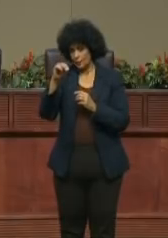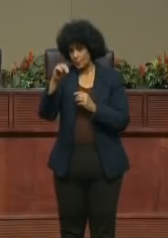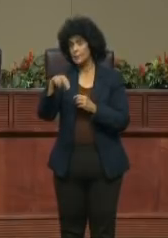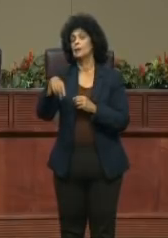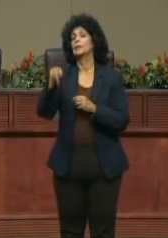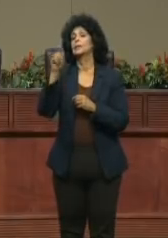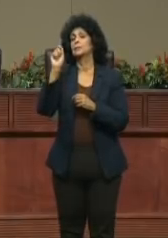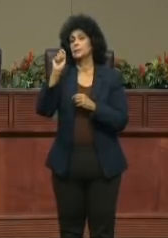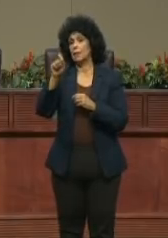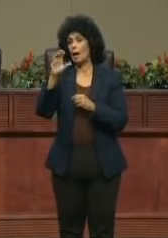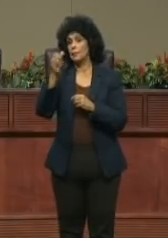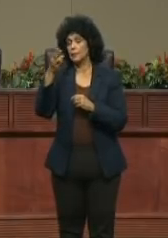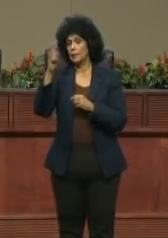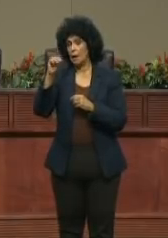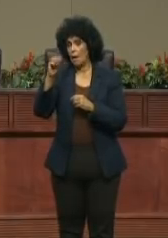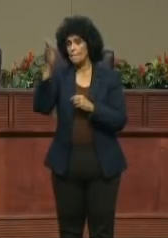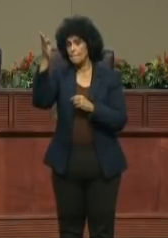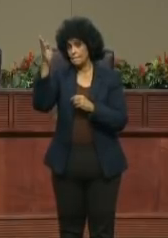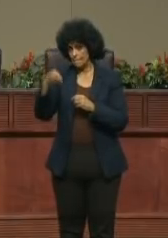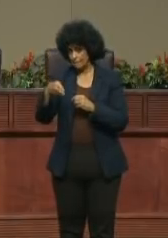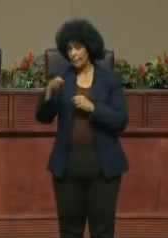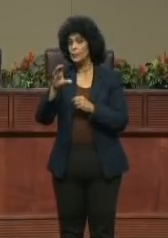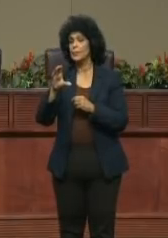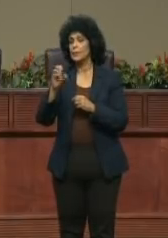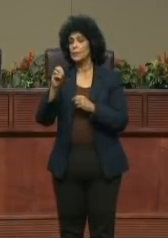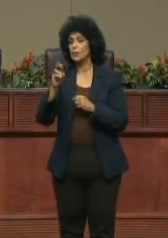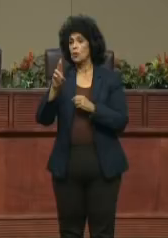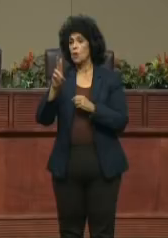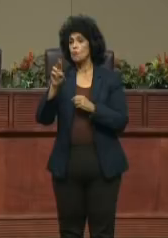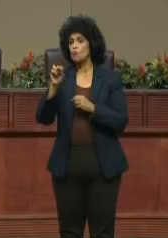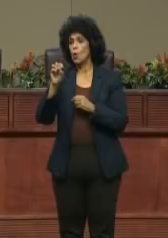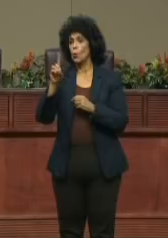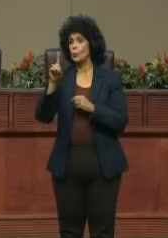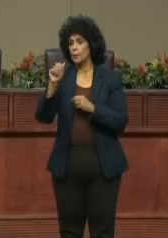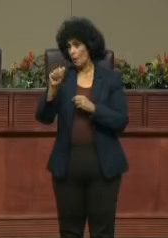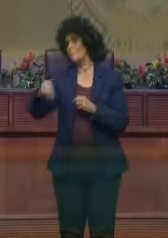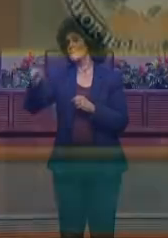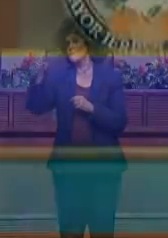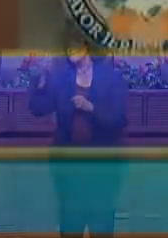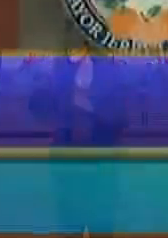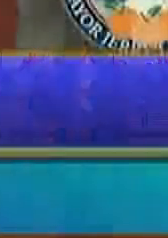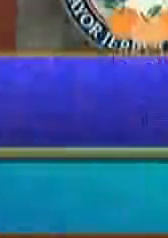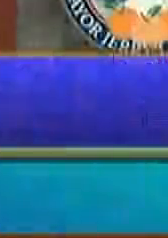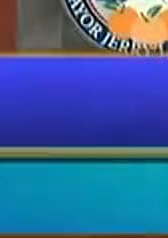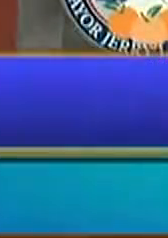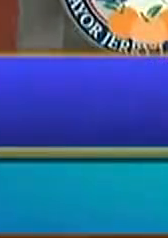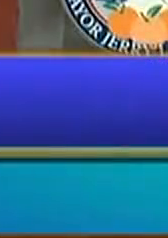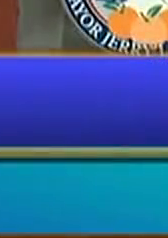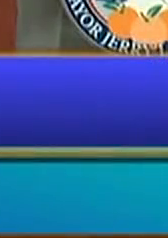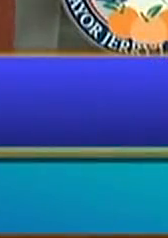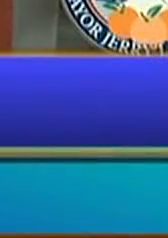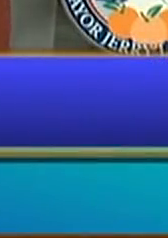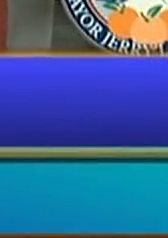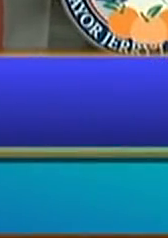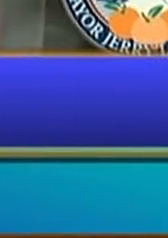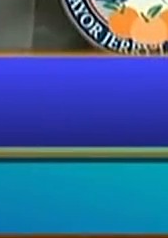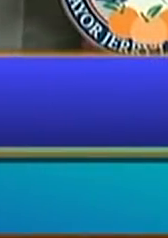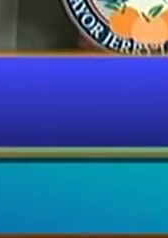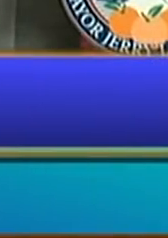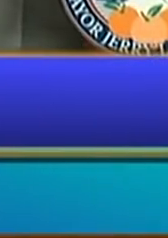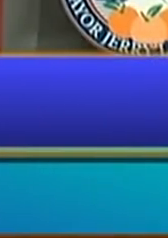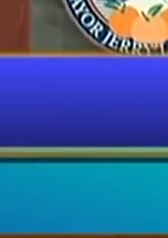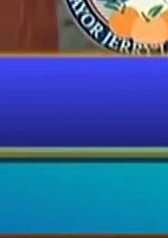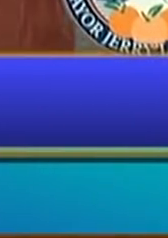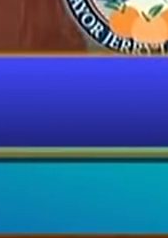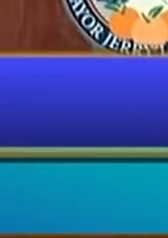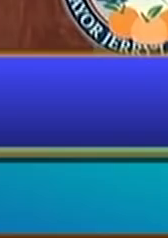golynx.com/coronavirus information. And so I know that's a lot of information I just shared with you. And this time I'm going to ask Orlando Mayor Buddy Dyer to come